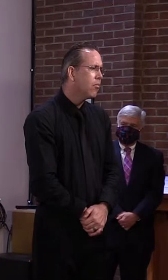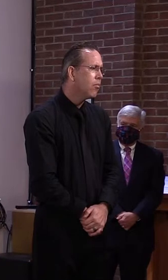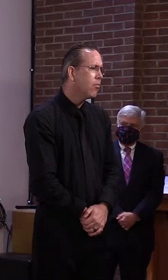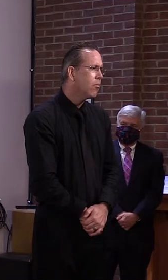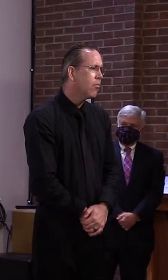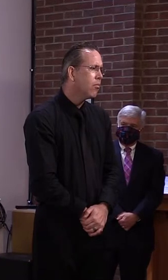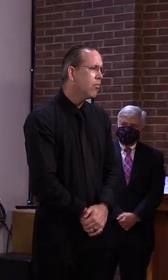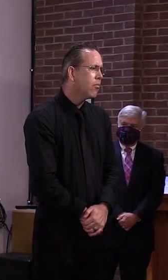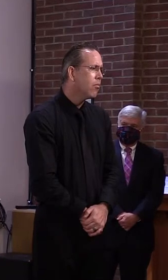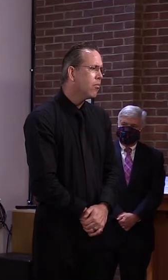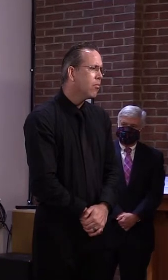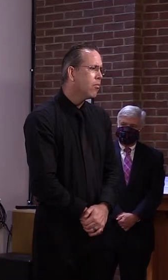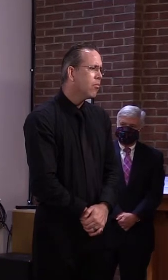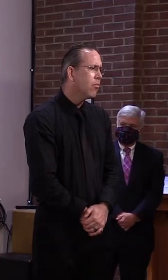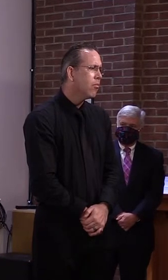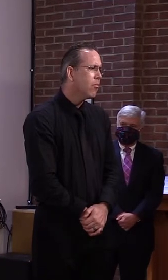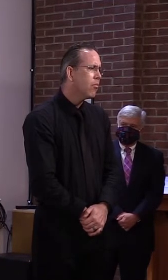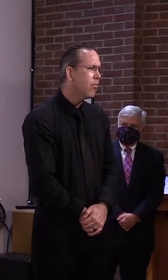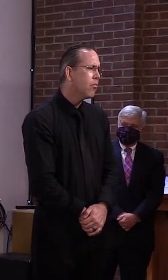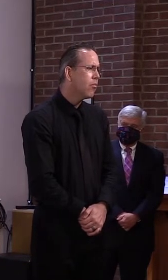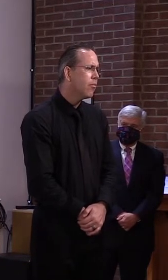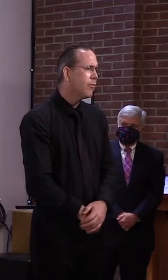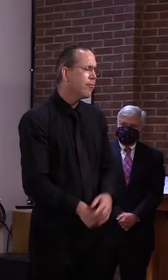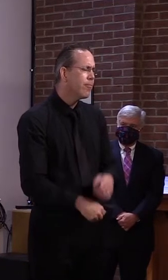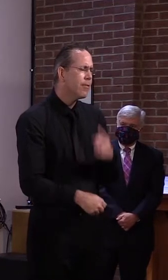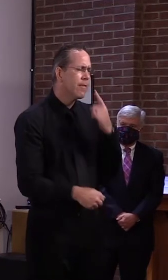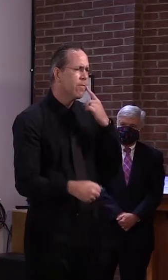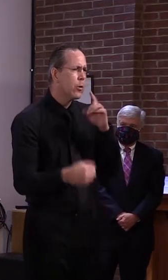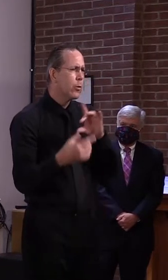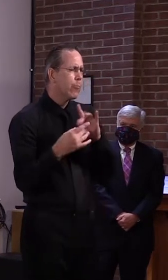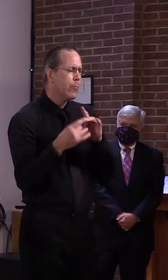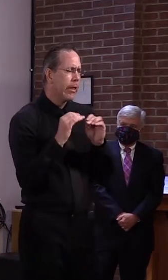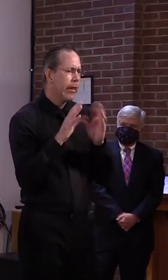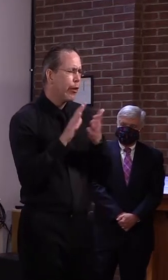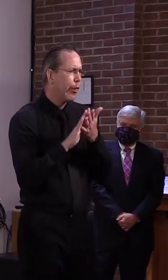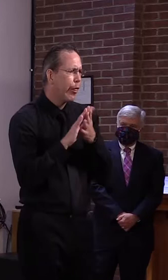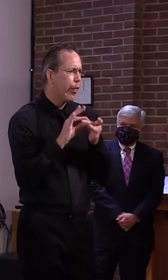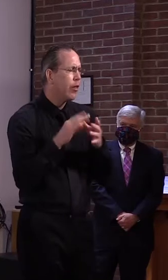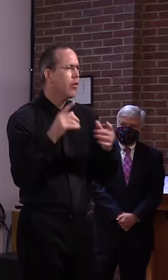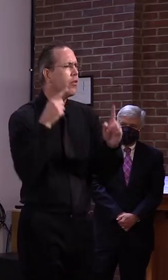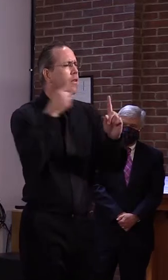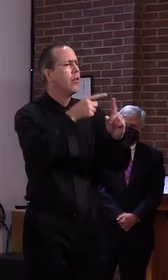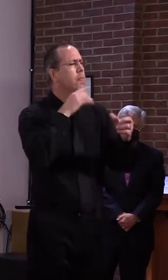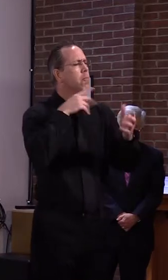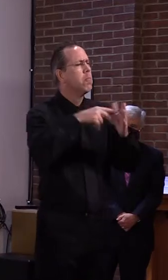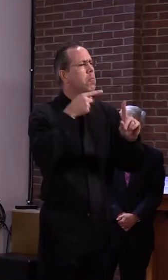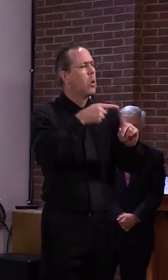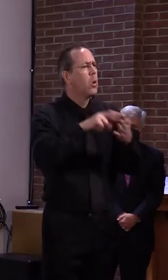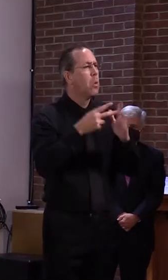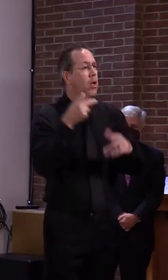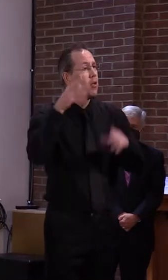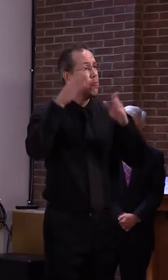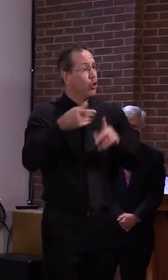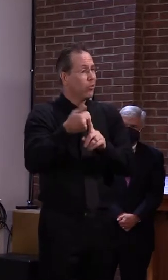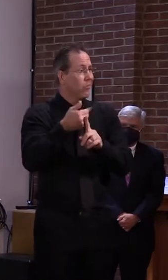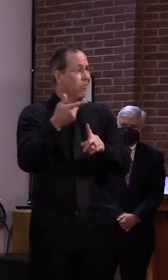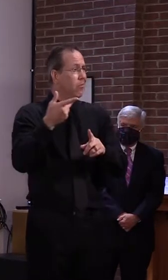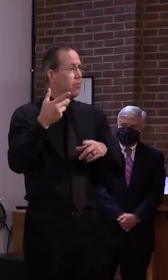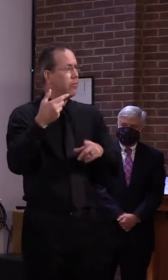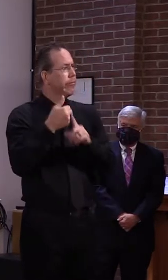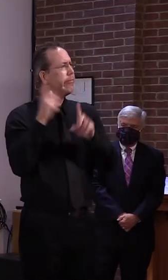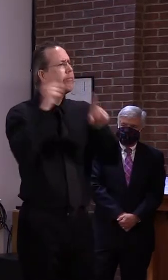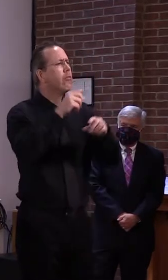trying to understand the question. So when people come to travel the long trail, they start there and you're near